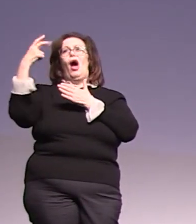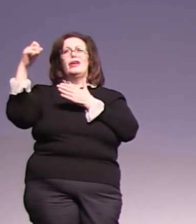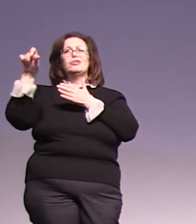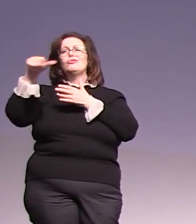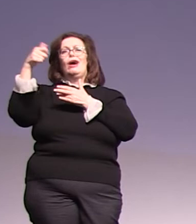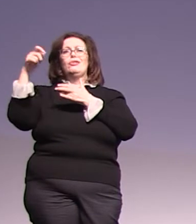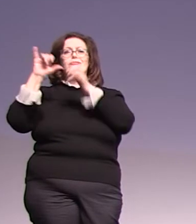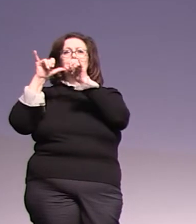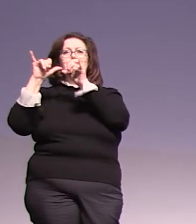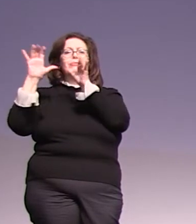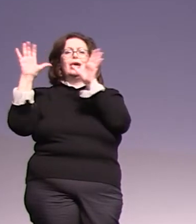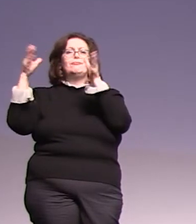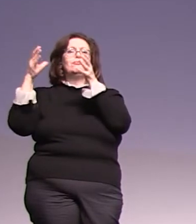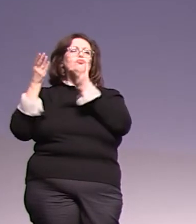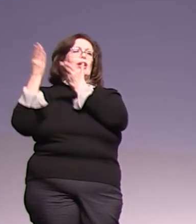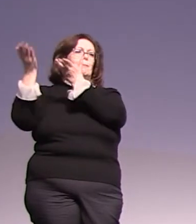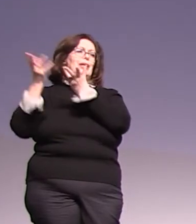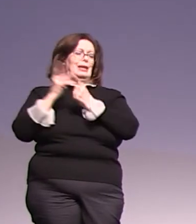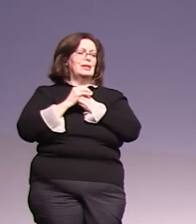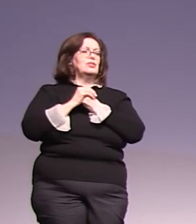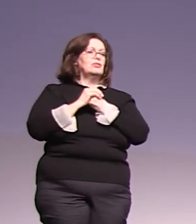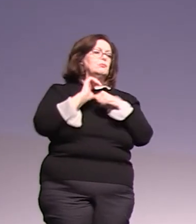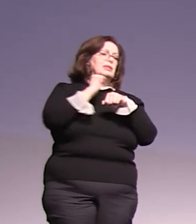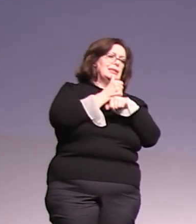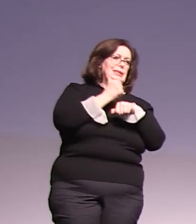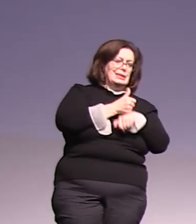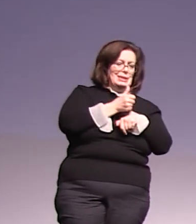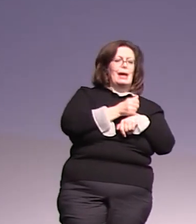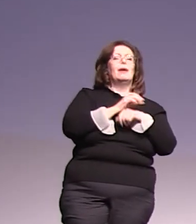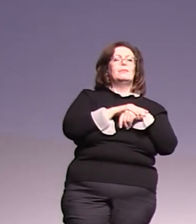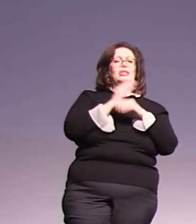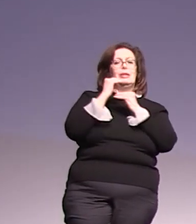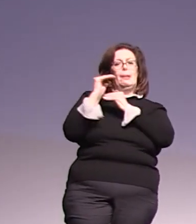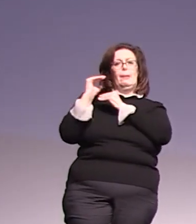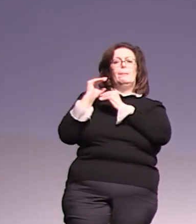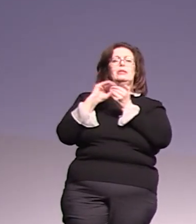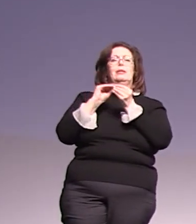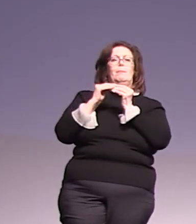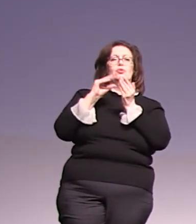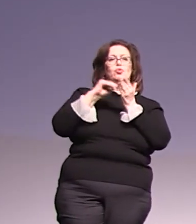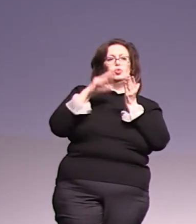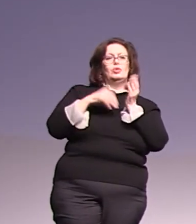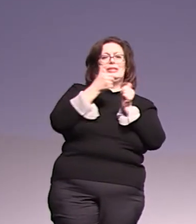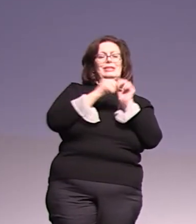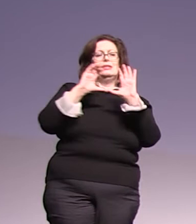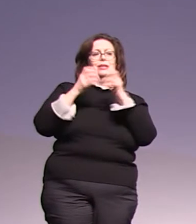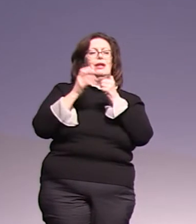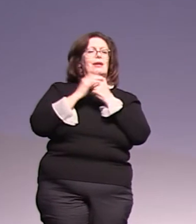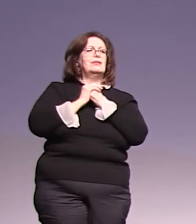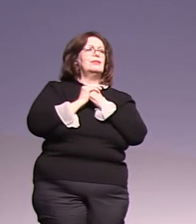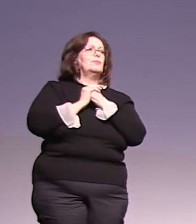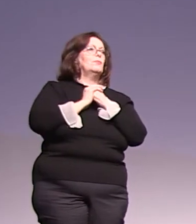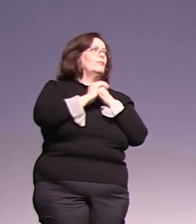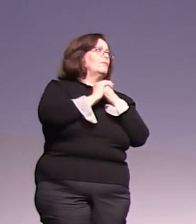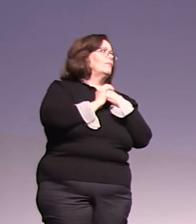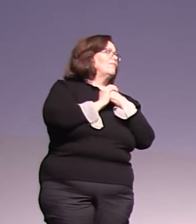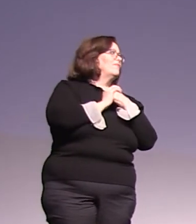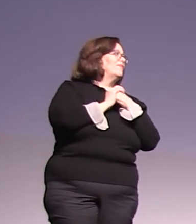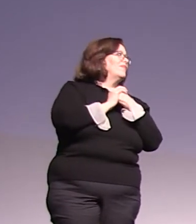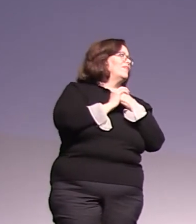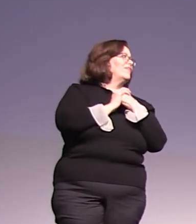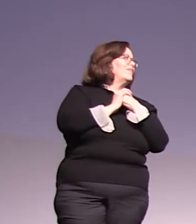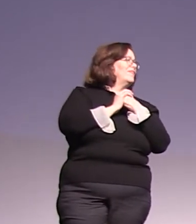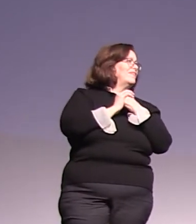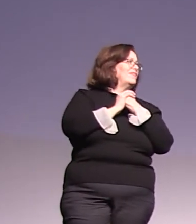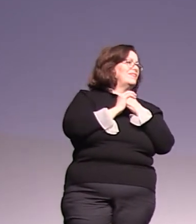sizes is one of the biggest pieces of feedback we're getting, along with special education, counselors, nurses, and a lot on financial literacy. Just, I wasn't